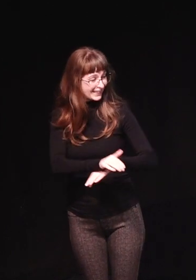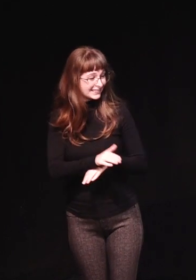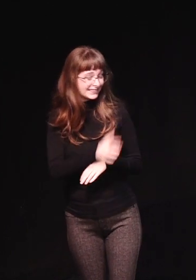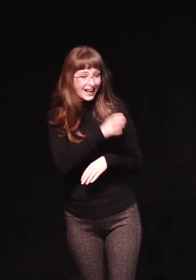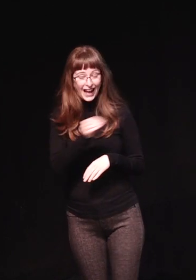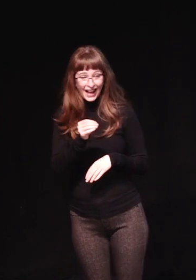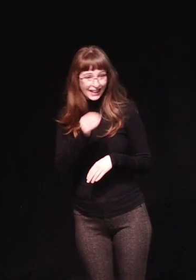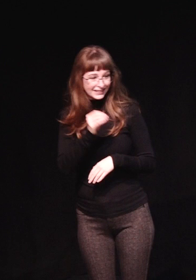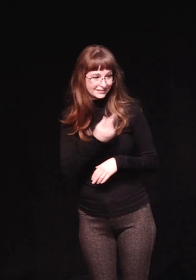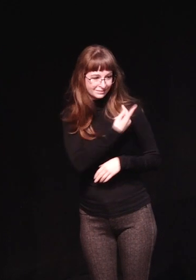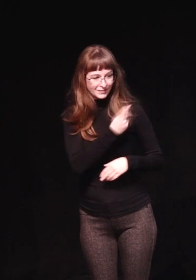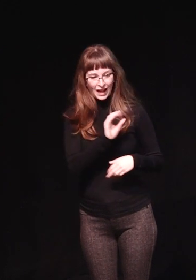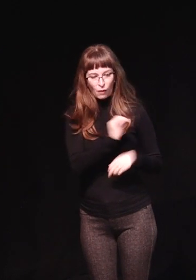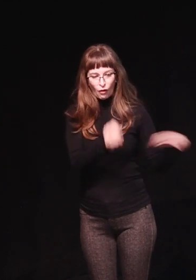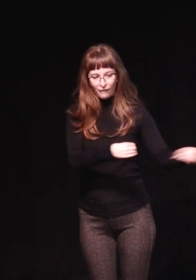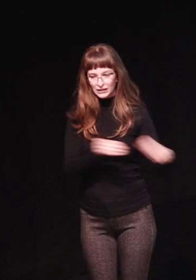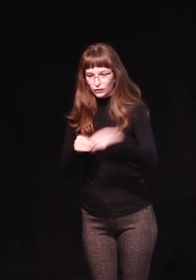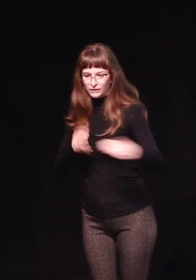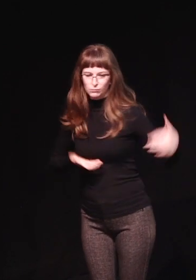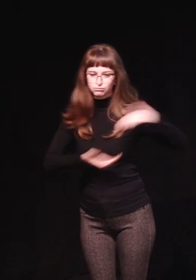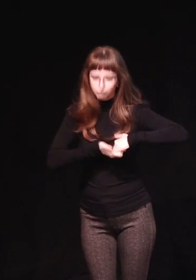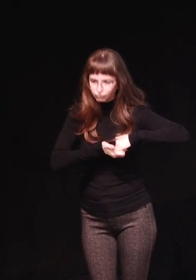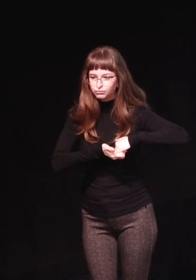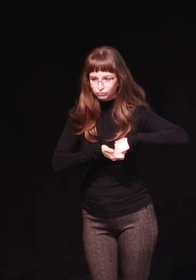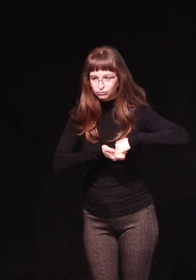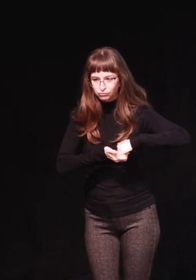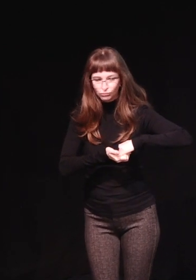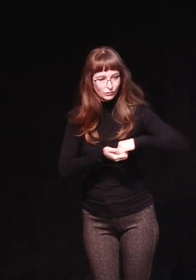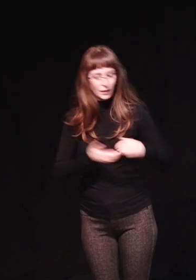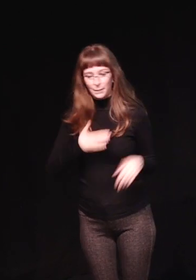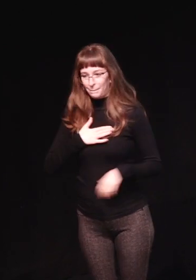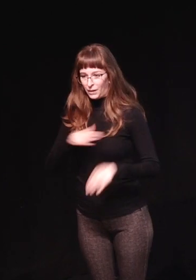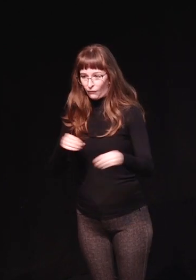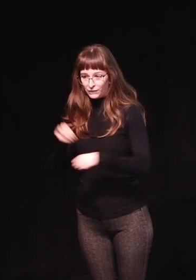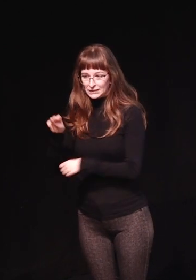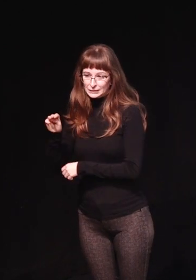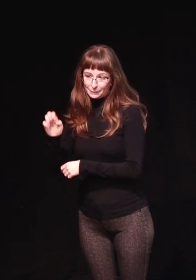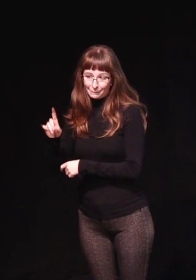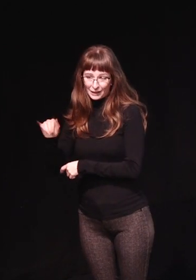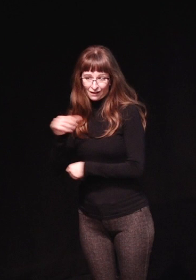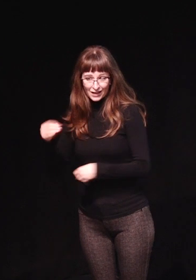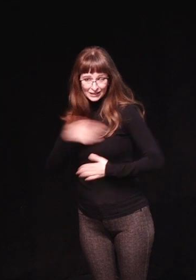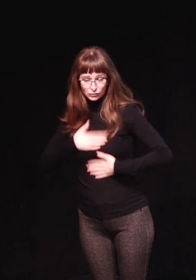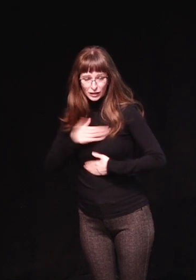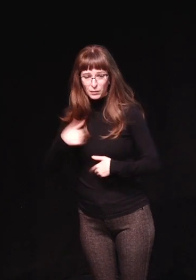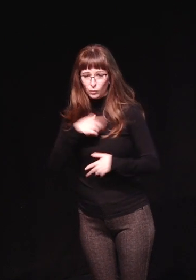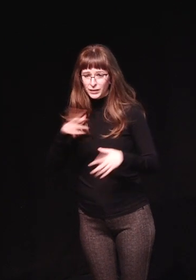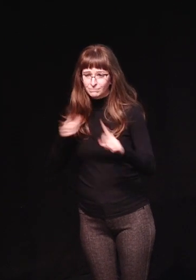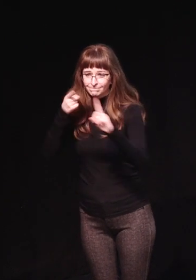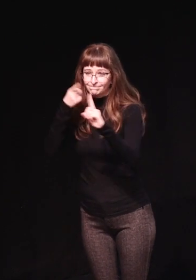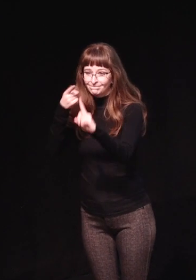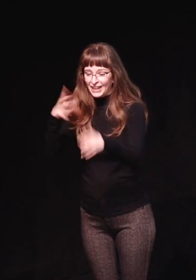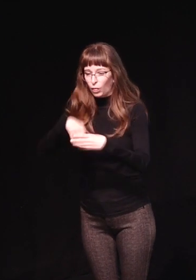for our partnership and collaboration as we at the Mayor's Office of Media and Entertainment continue to work towards inclusivity and